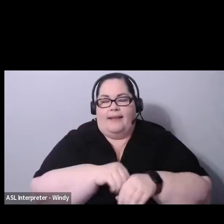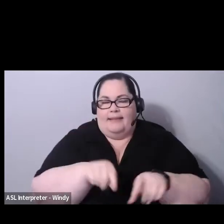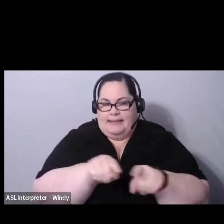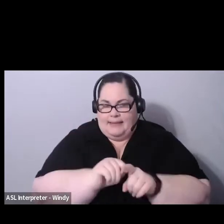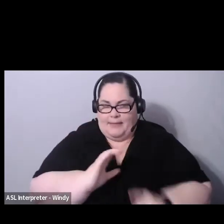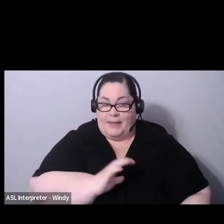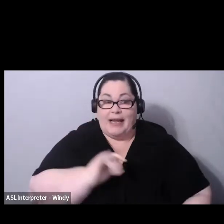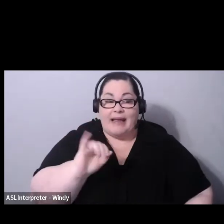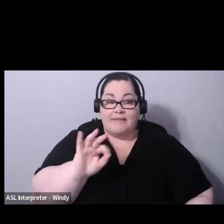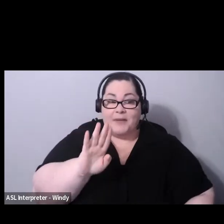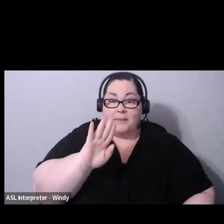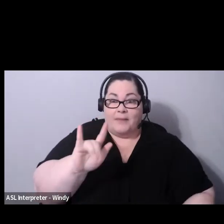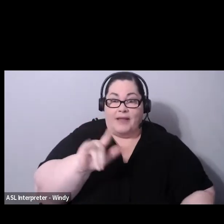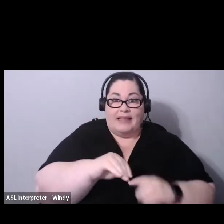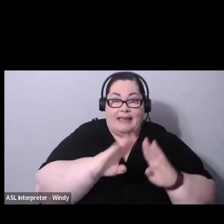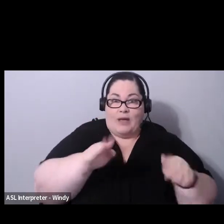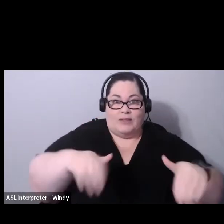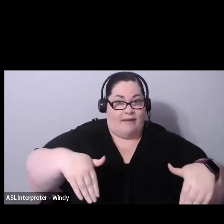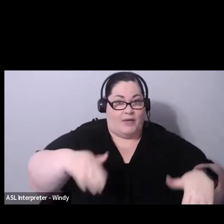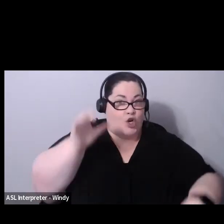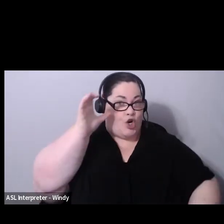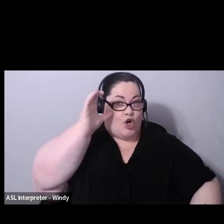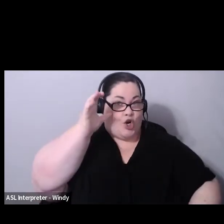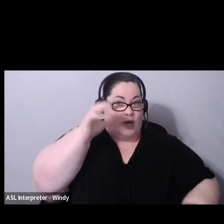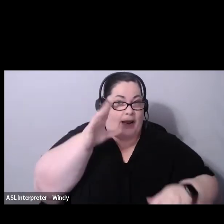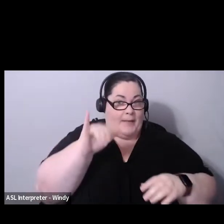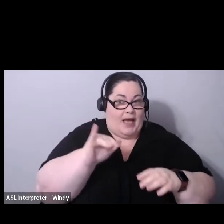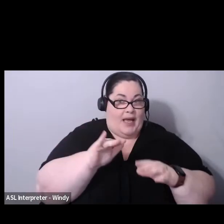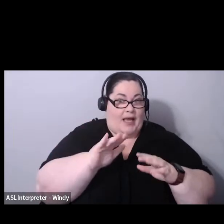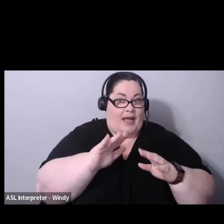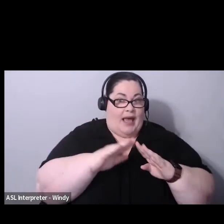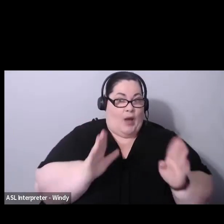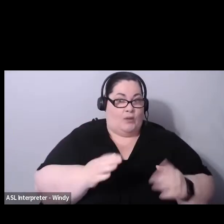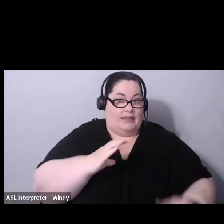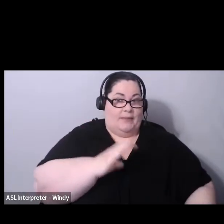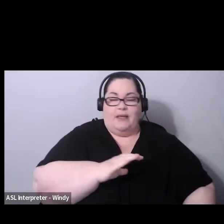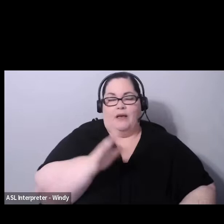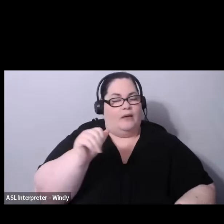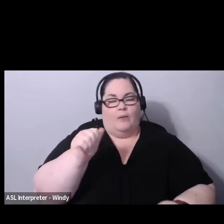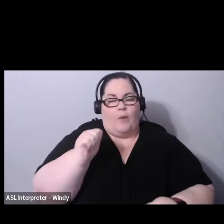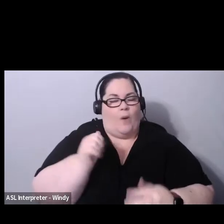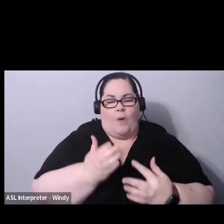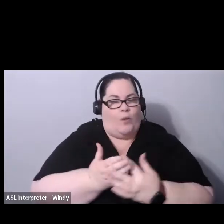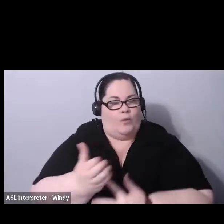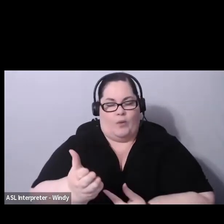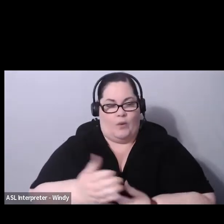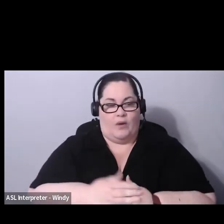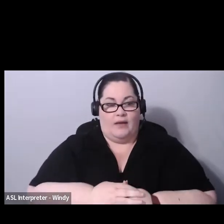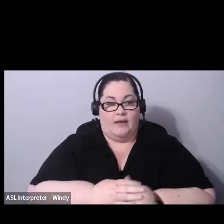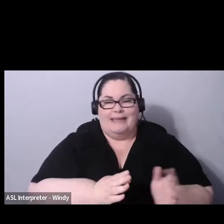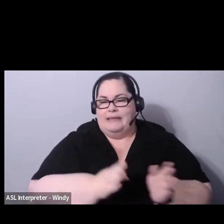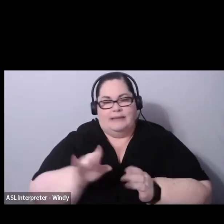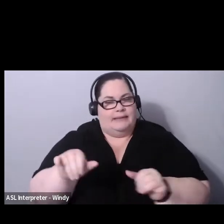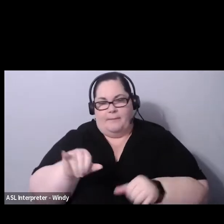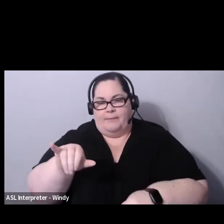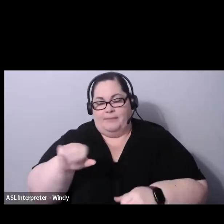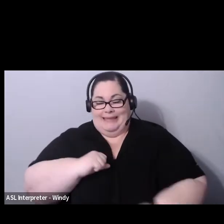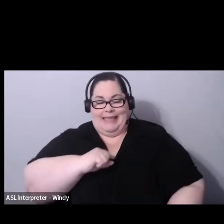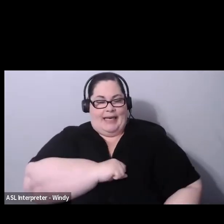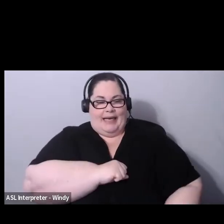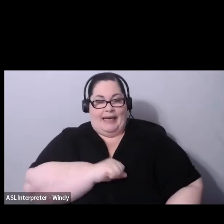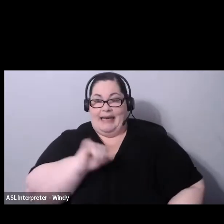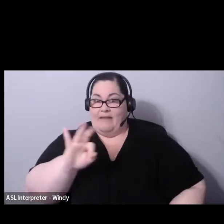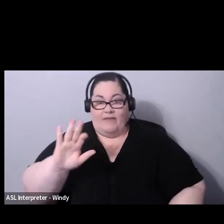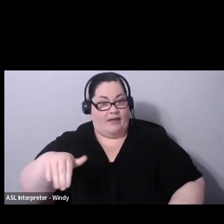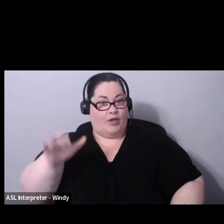the House has not been heard by a House committee, it won't go through. And if a bill in the Senate has not